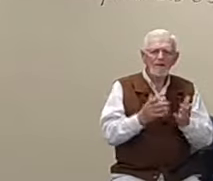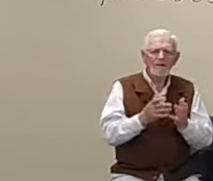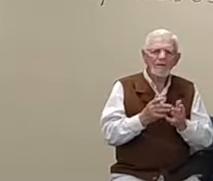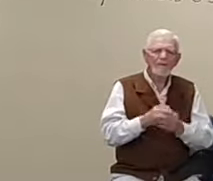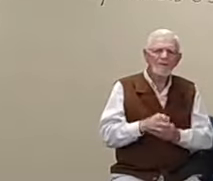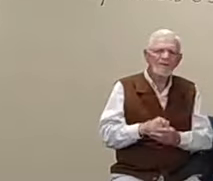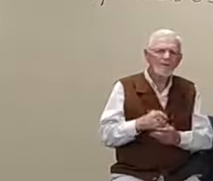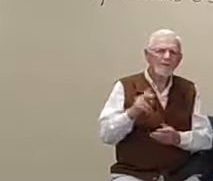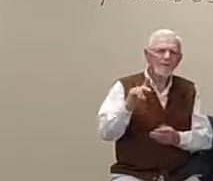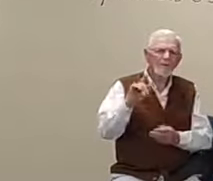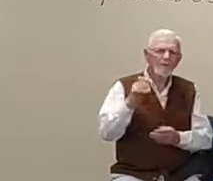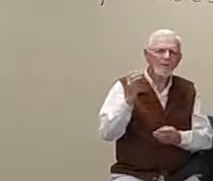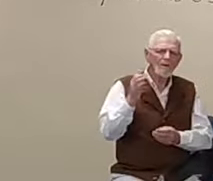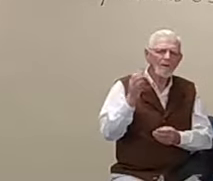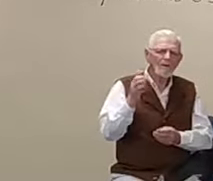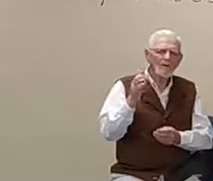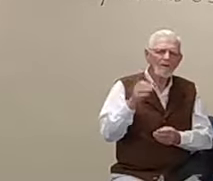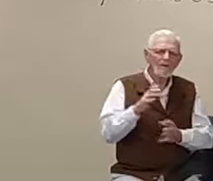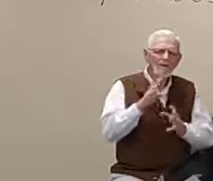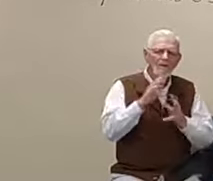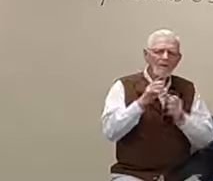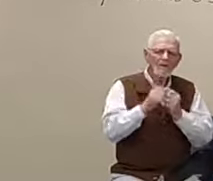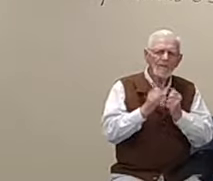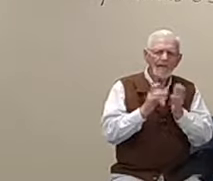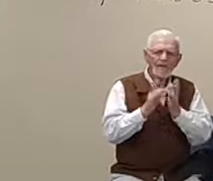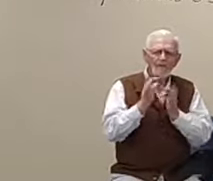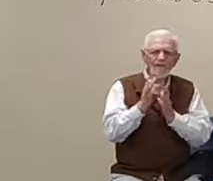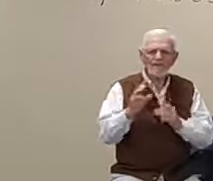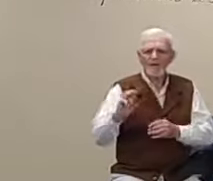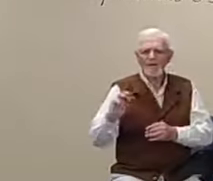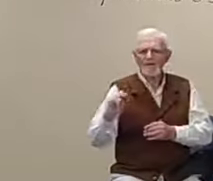Paul preached, he's talking about Christian maturity.